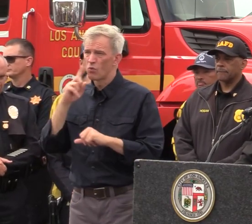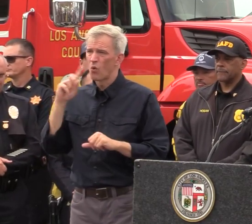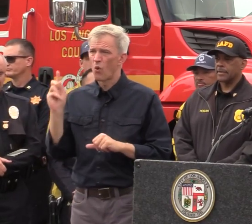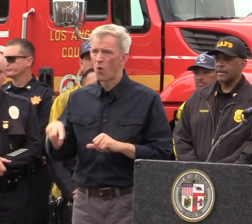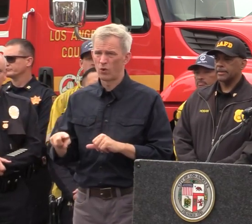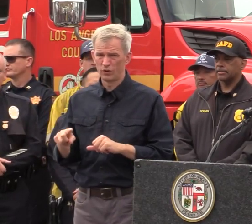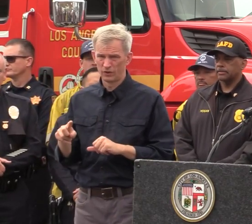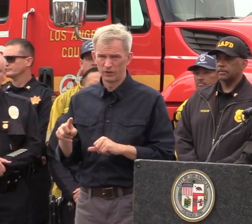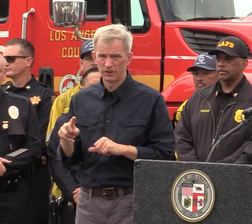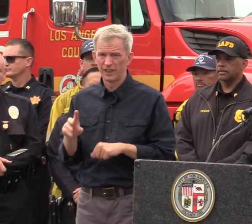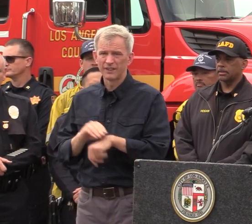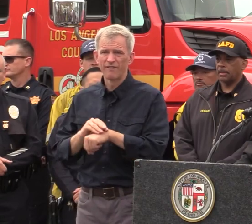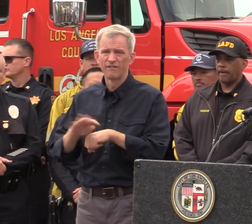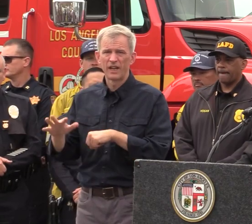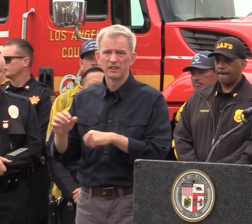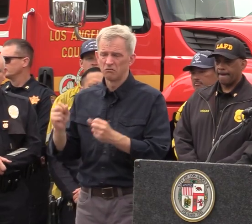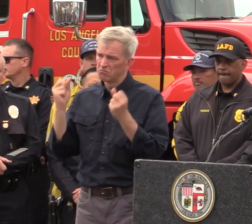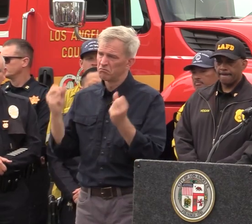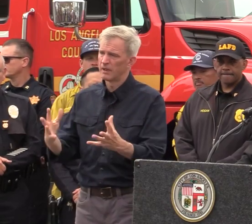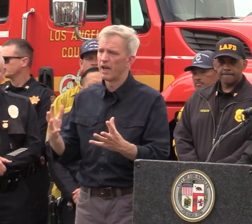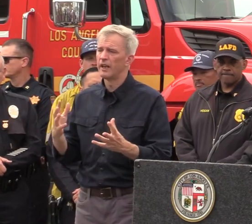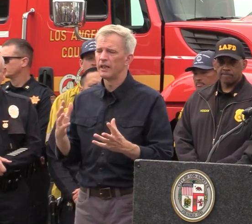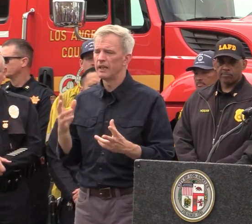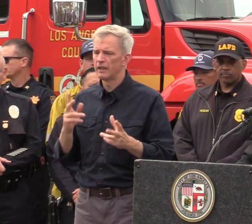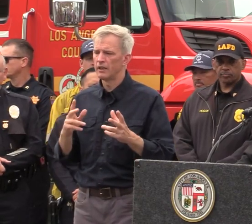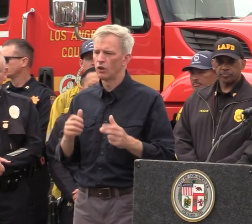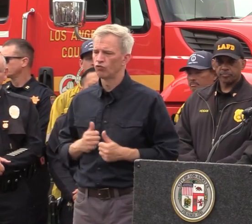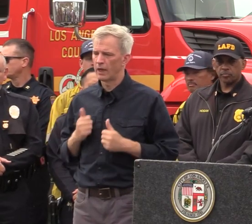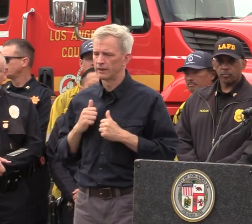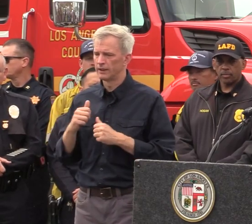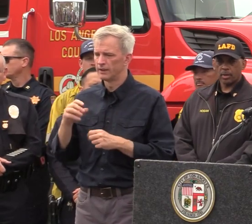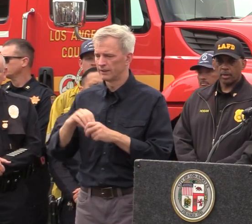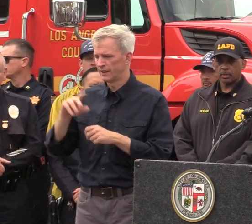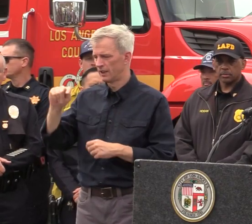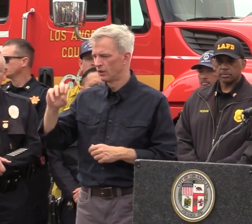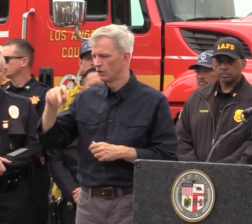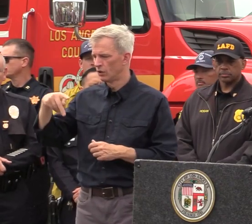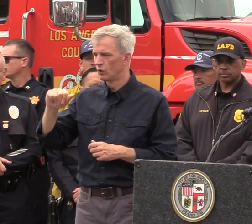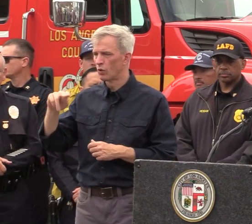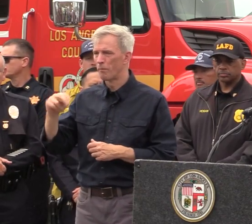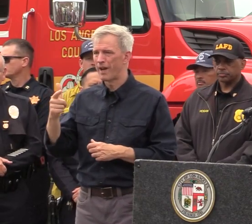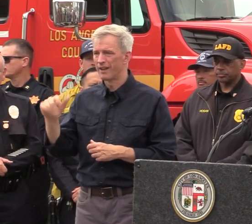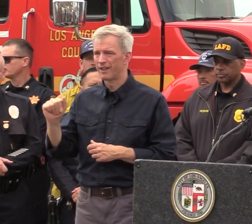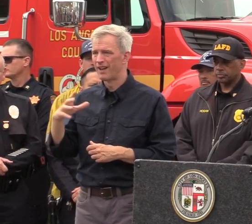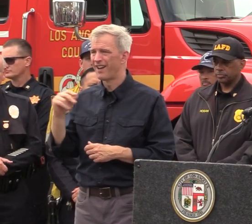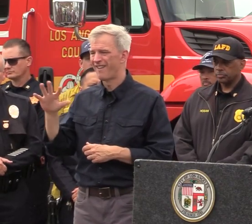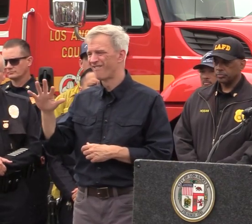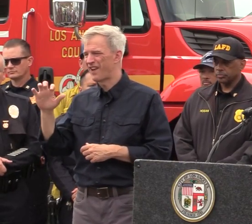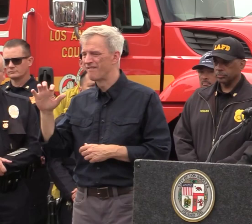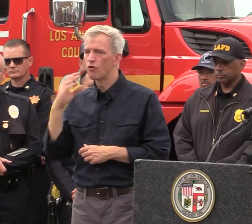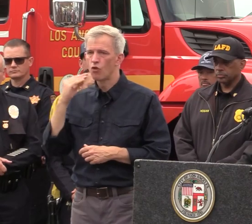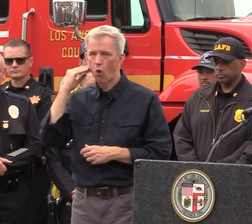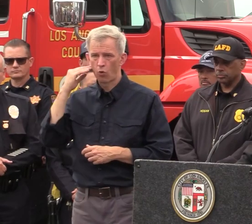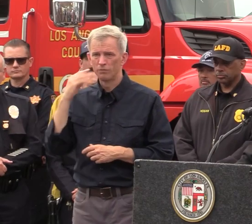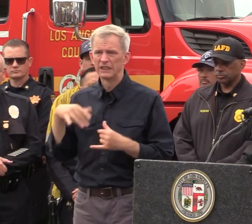impacted hundreds of Topanga residents and over 500 homes that still face potential threat.